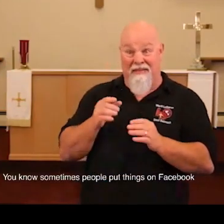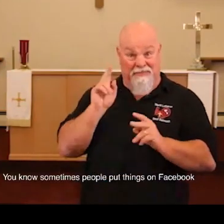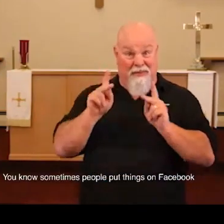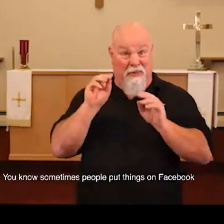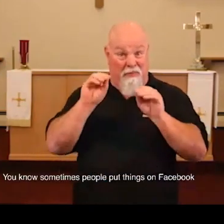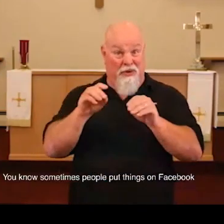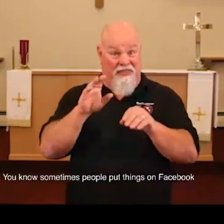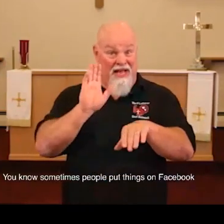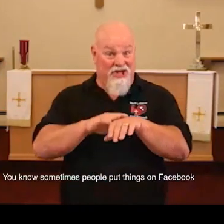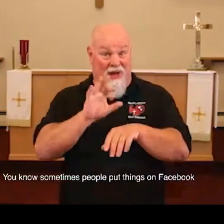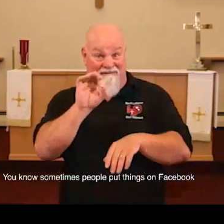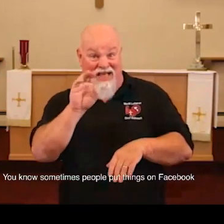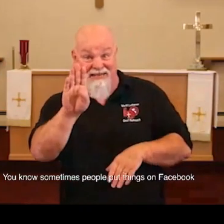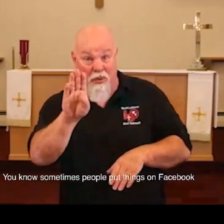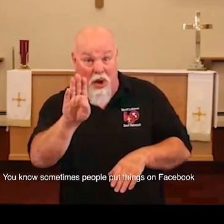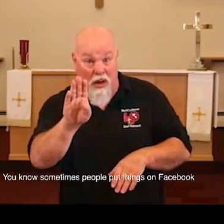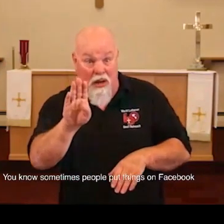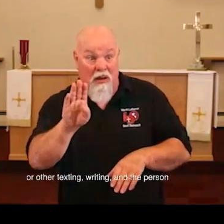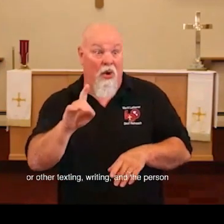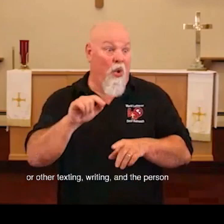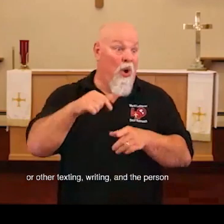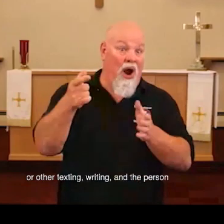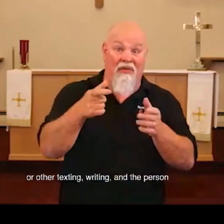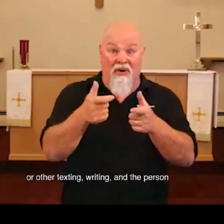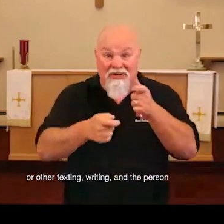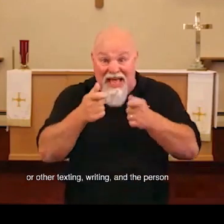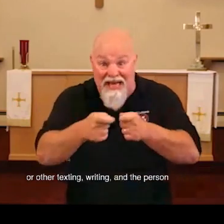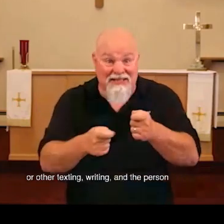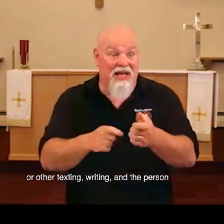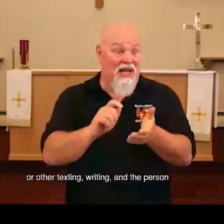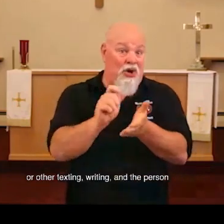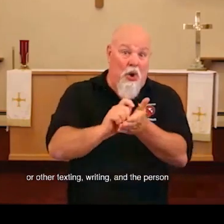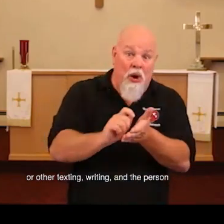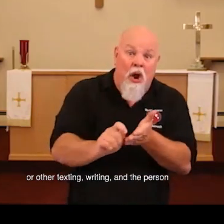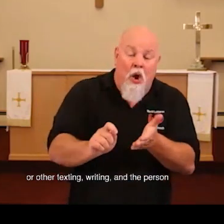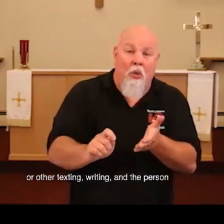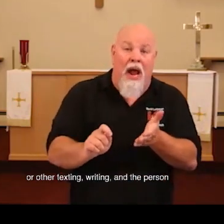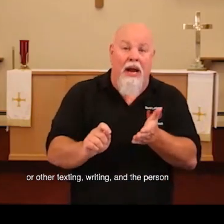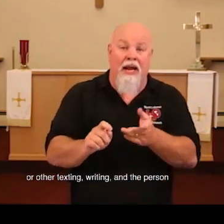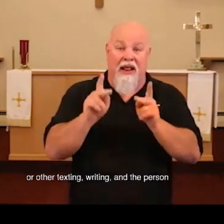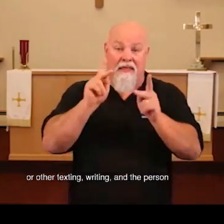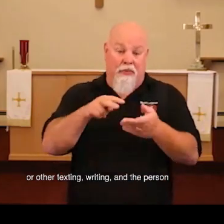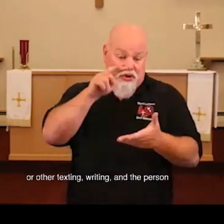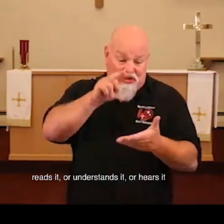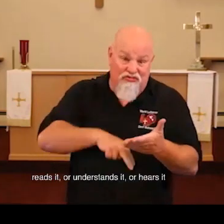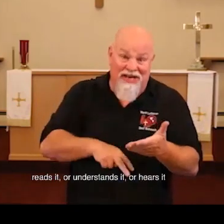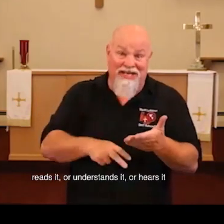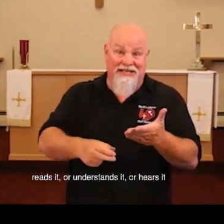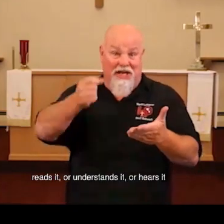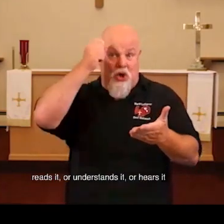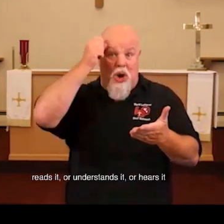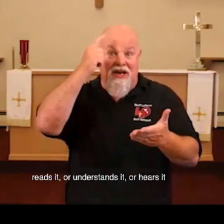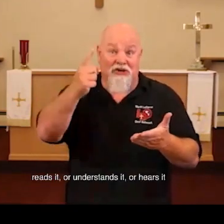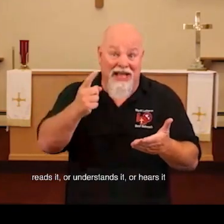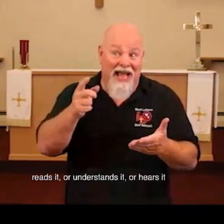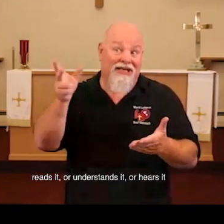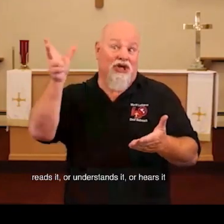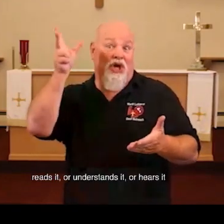Sometimes people put things on Facebook or other texting or writing, and the person reads it or understands it